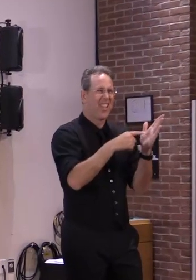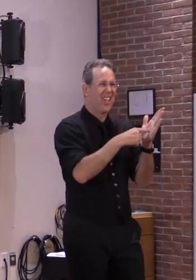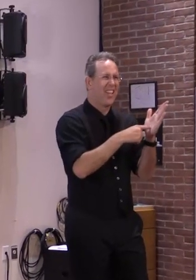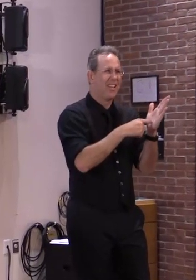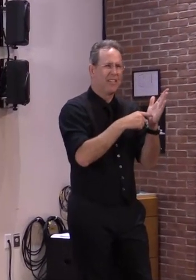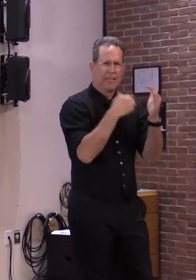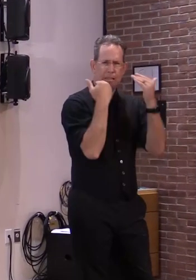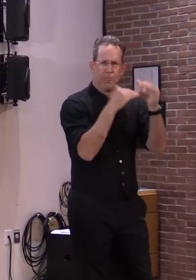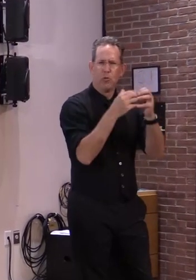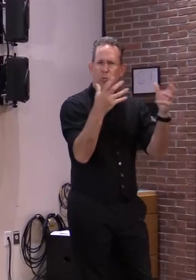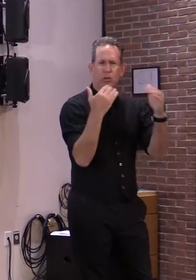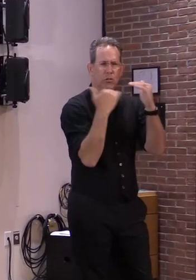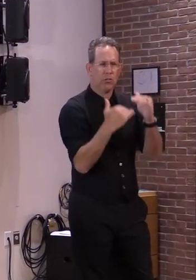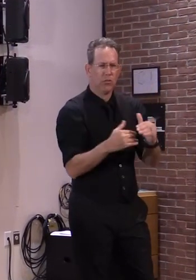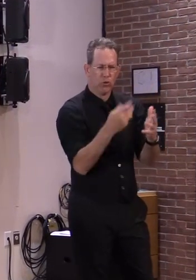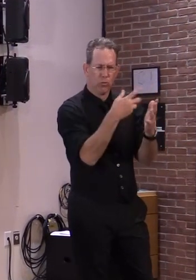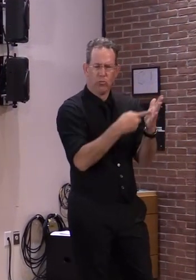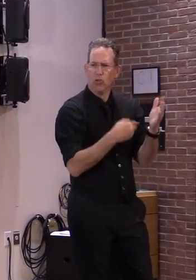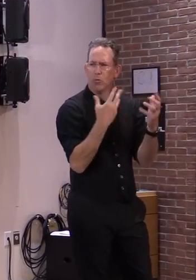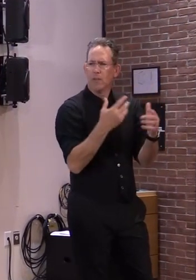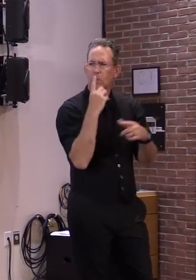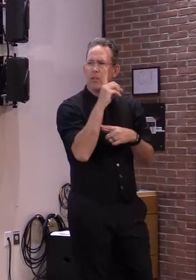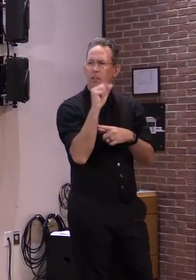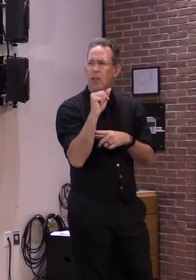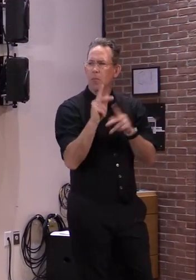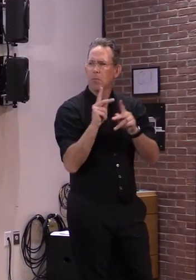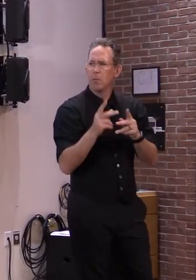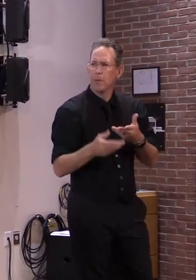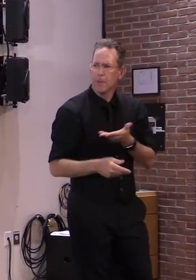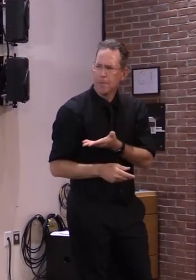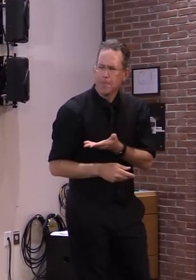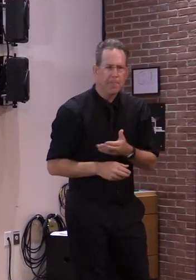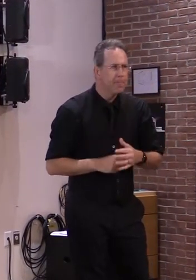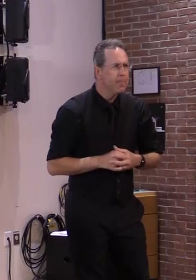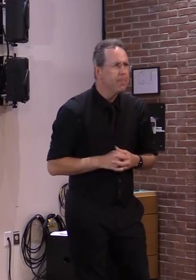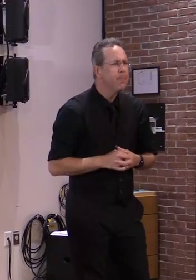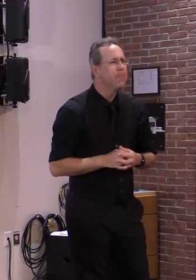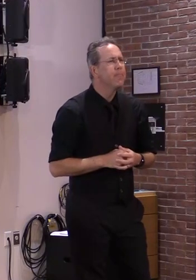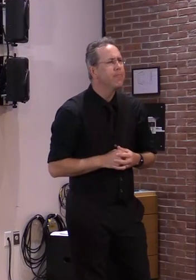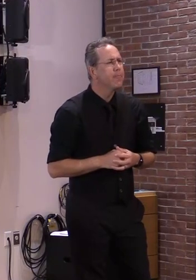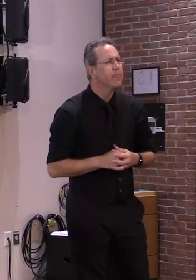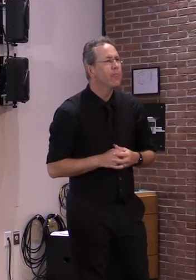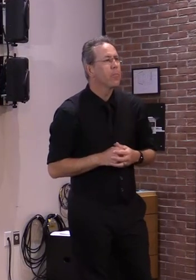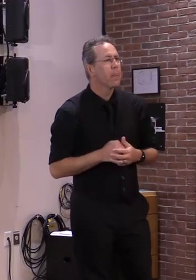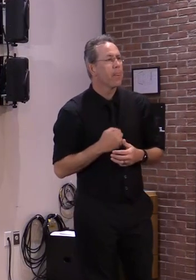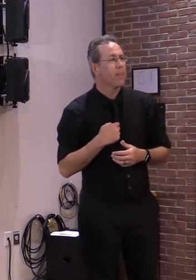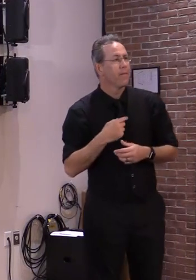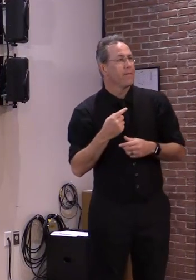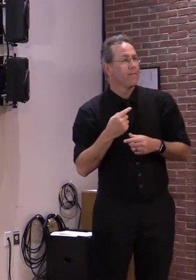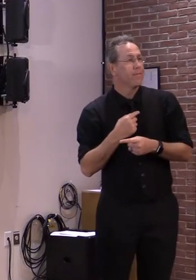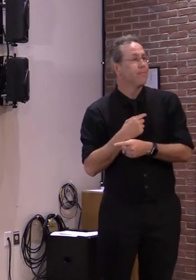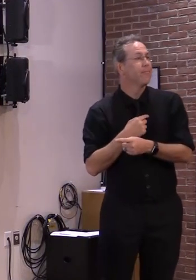arguments. Obviously, we disagree with Legal Aid's interpretation